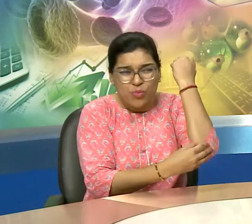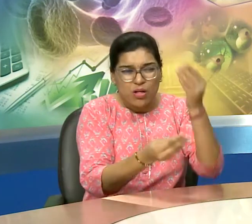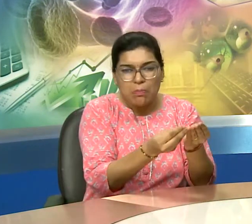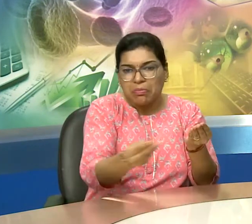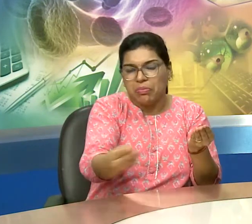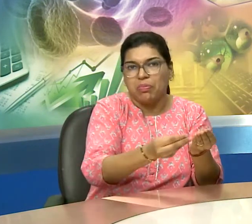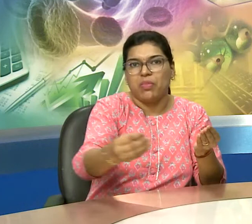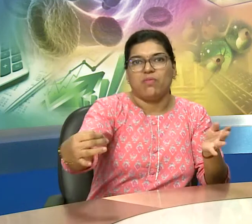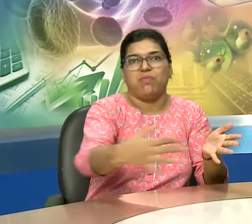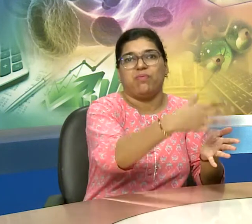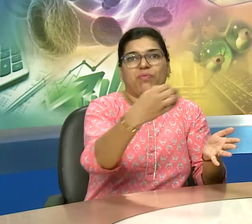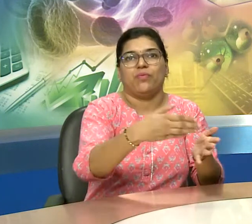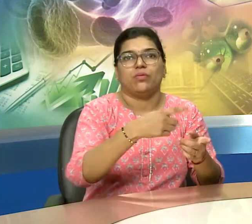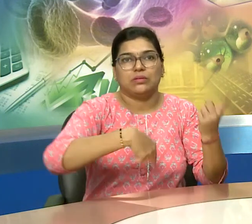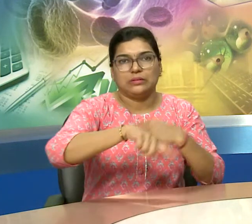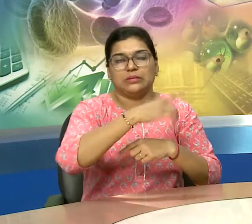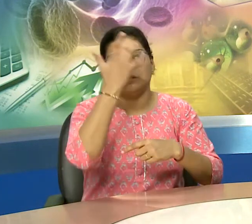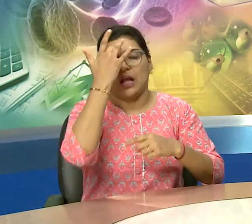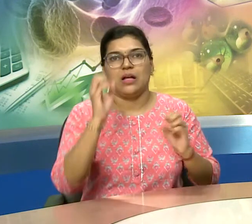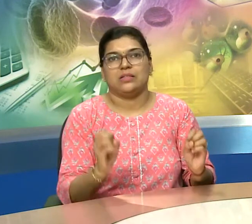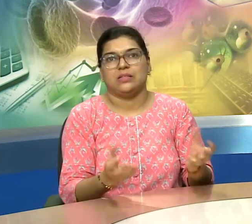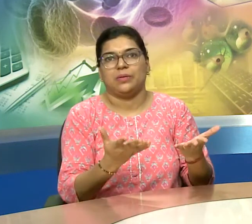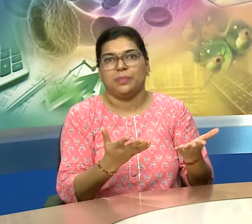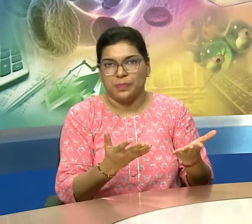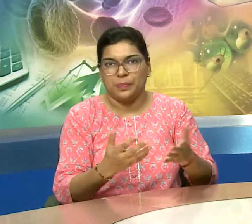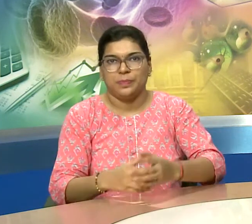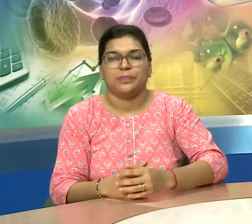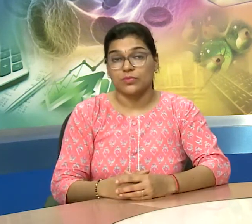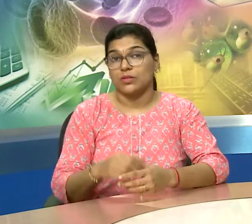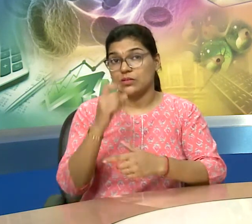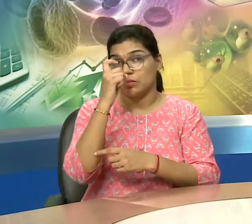bodies have polluted most of the lakes and rivers.